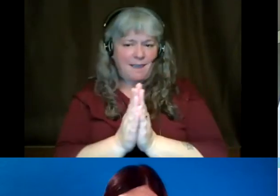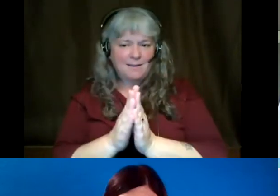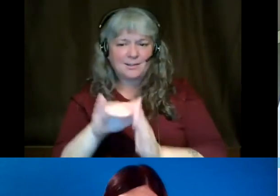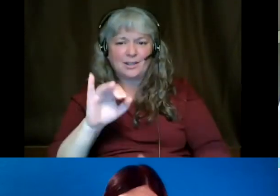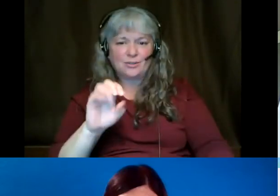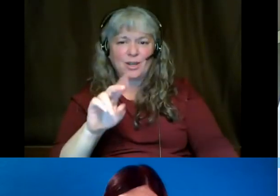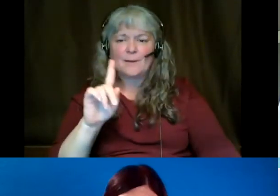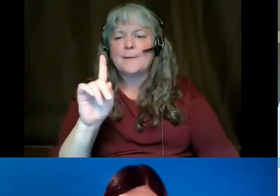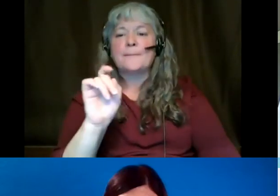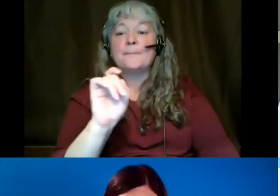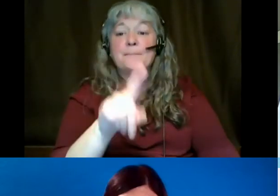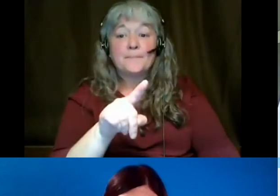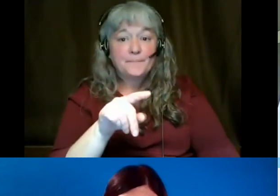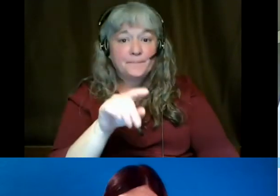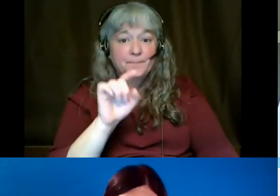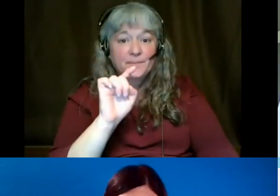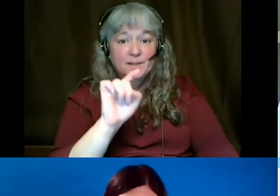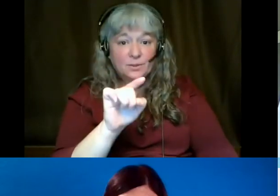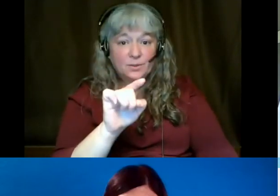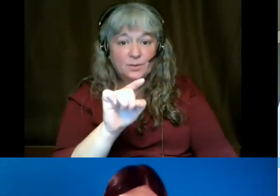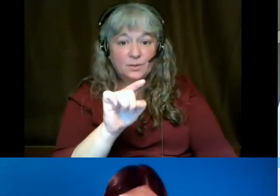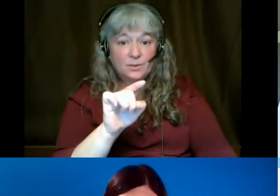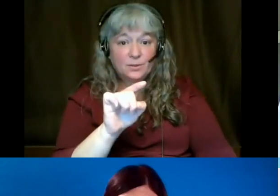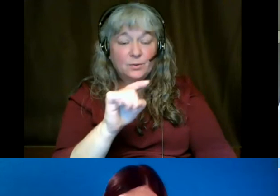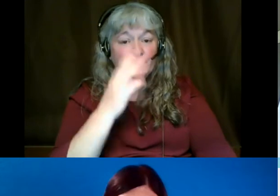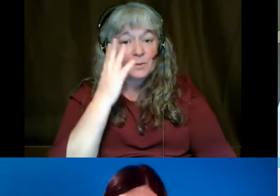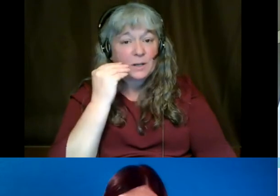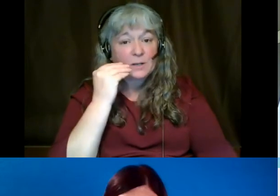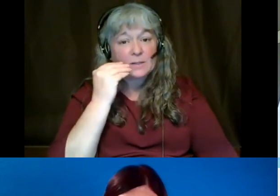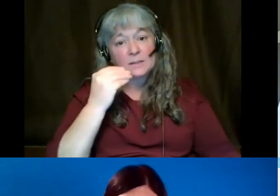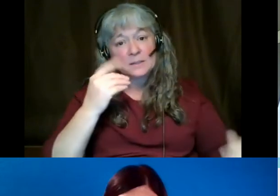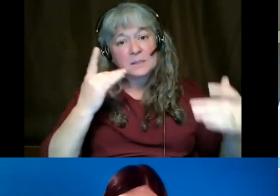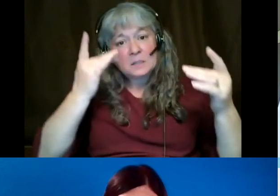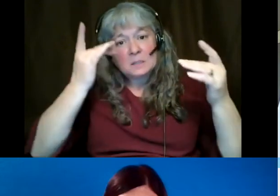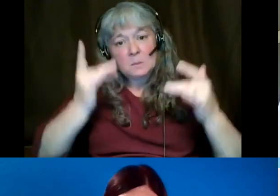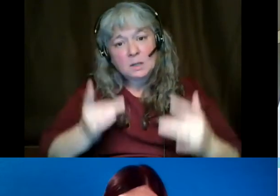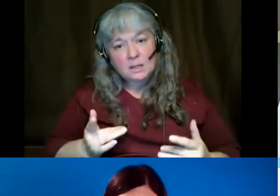you went through depression at all.